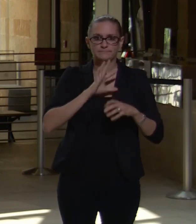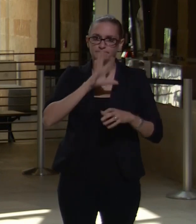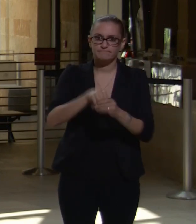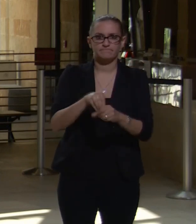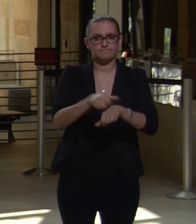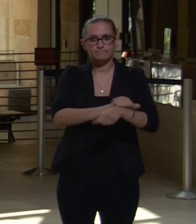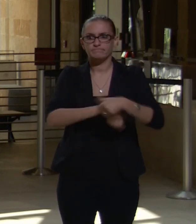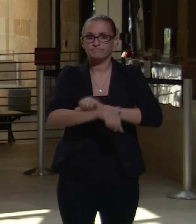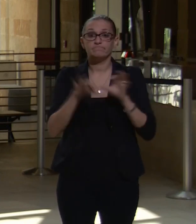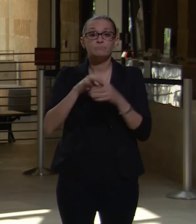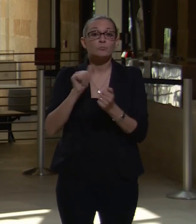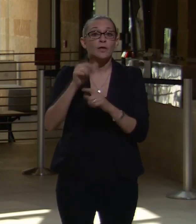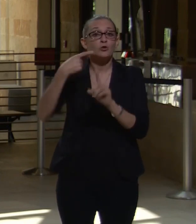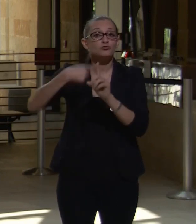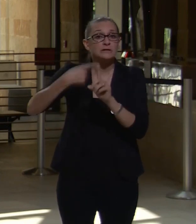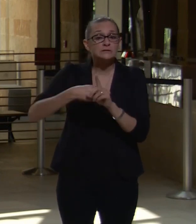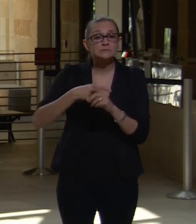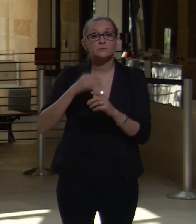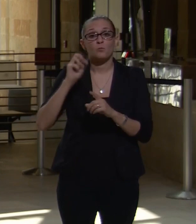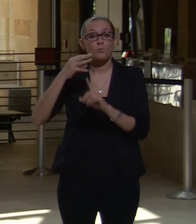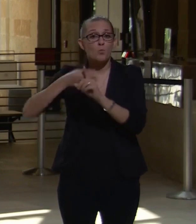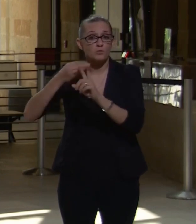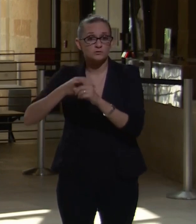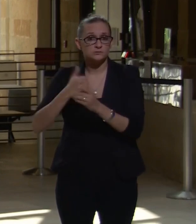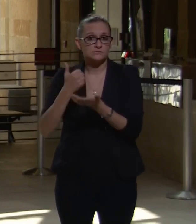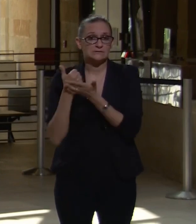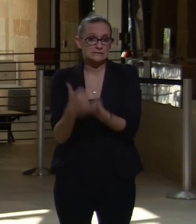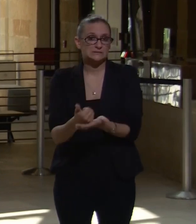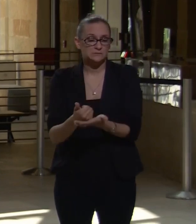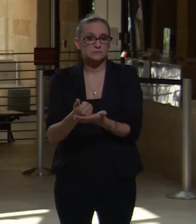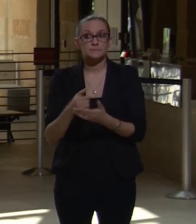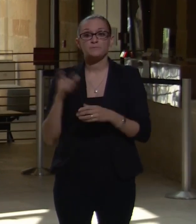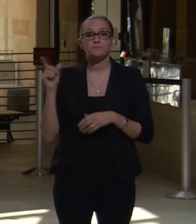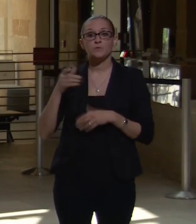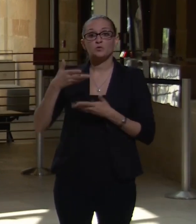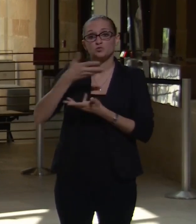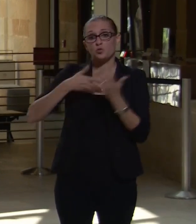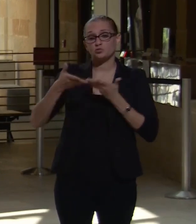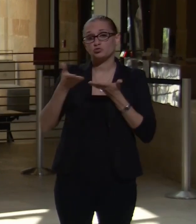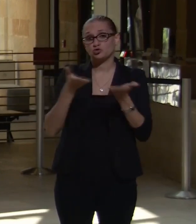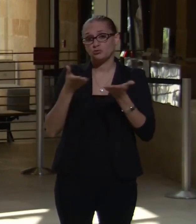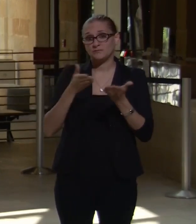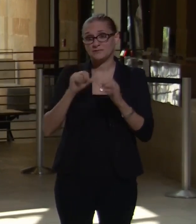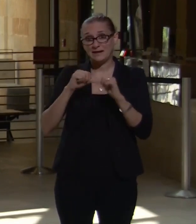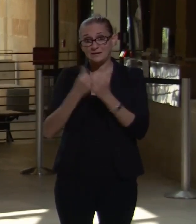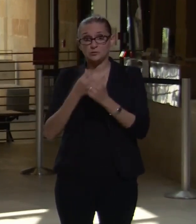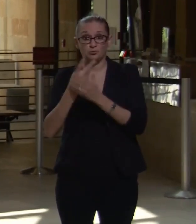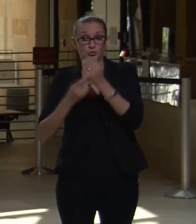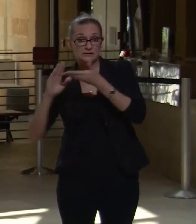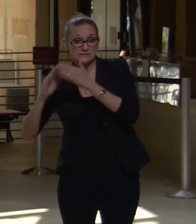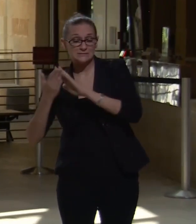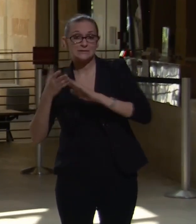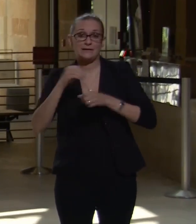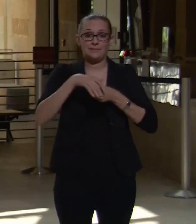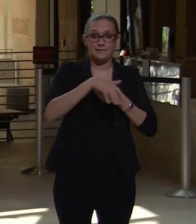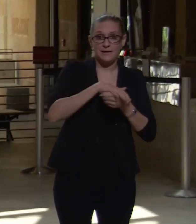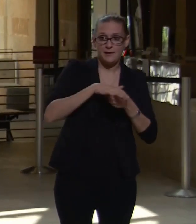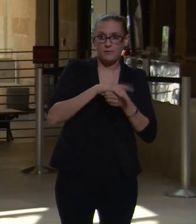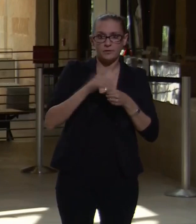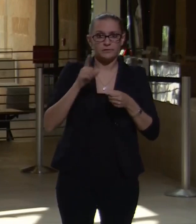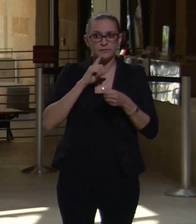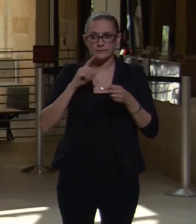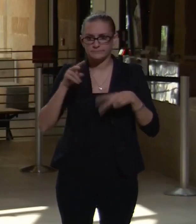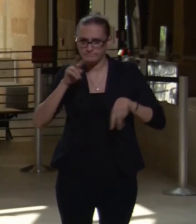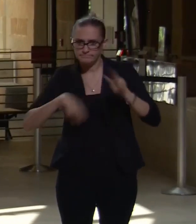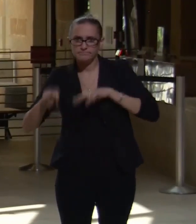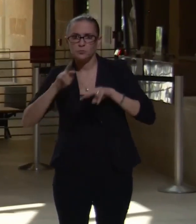with things like rental assistance and mortgage assistance. The social service agencies at both the city and the county are taking